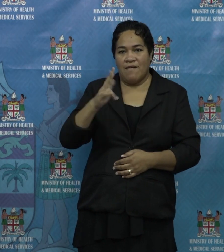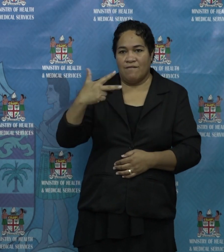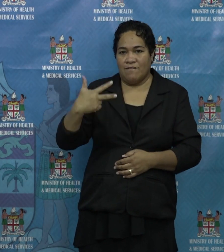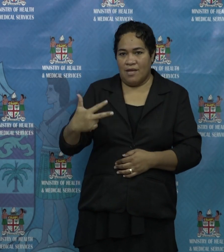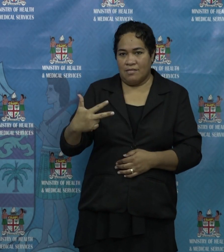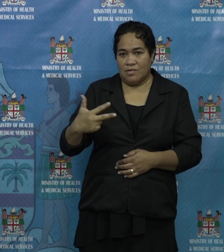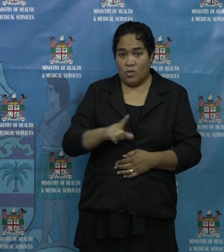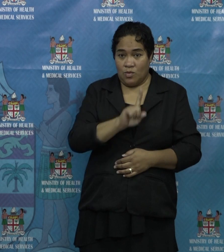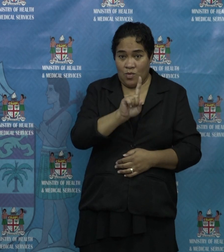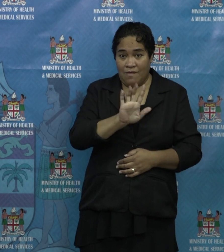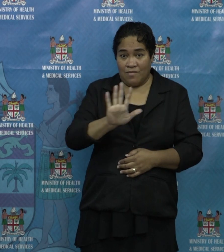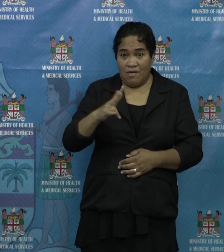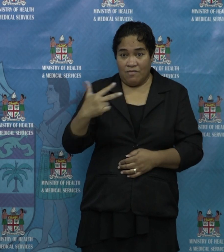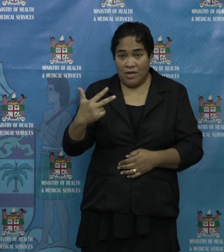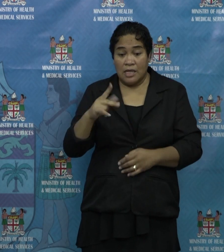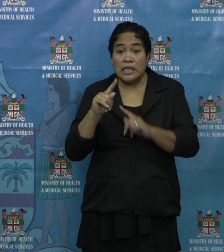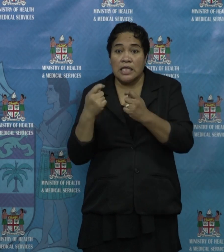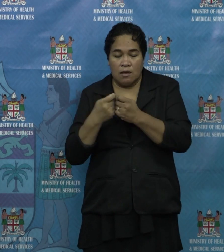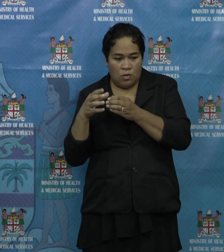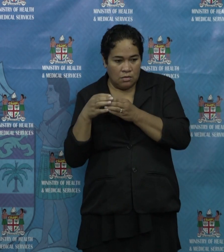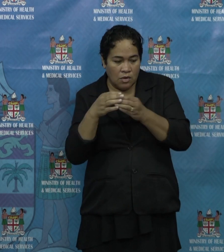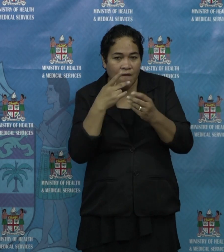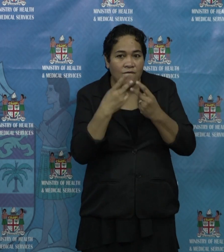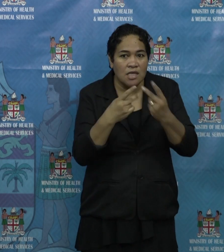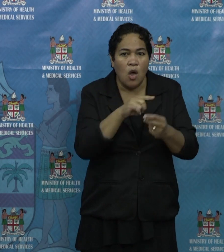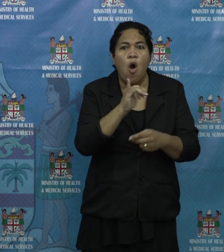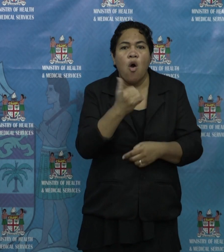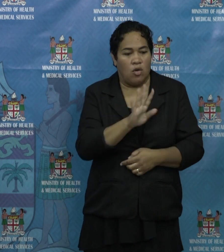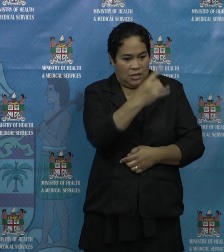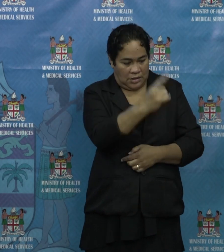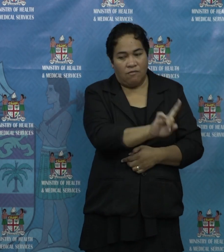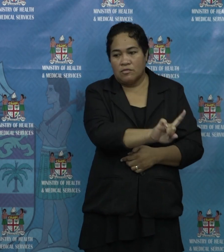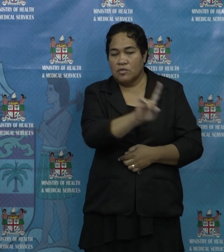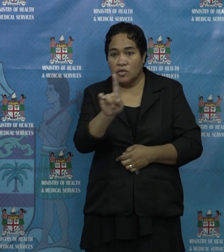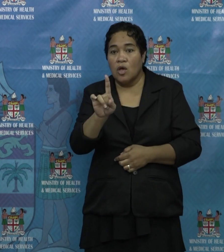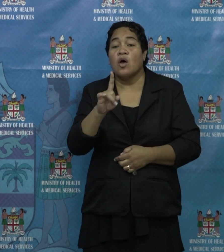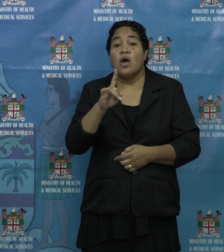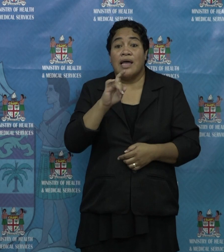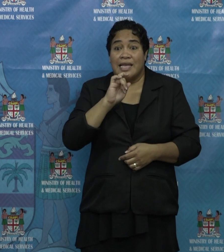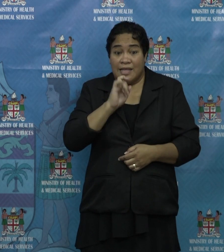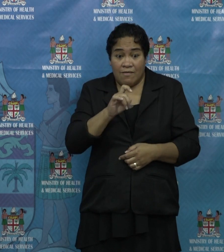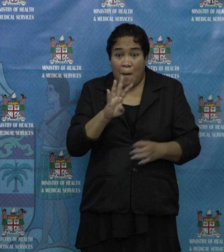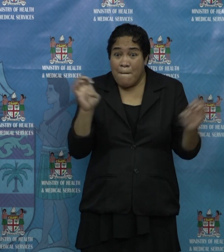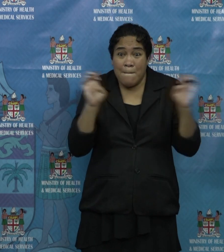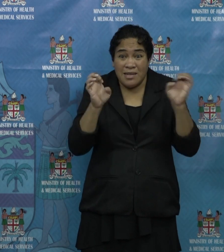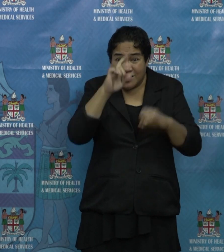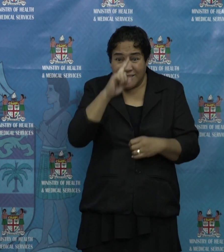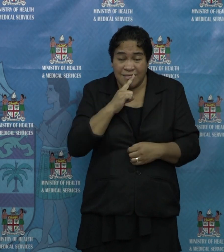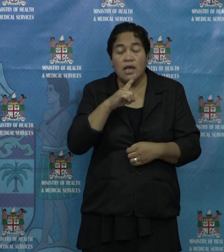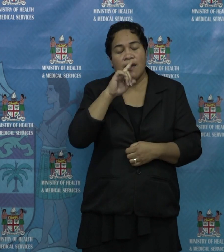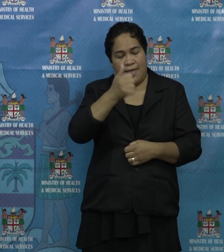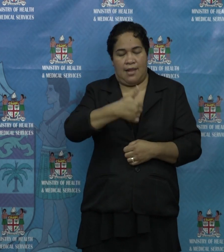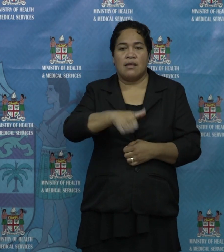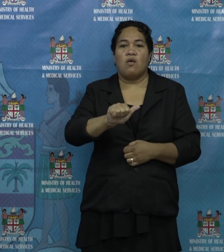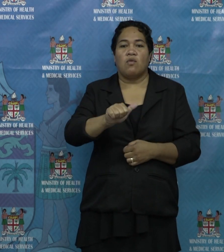you, or you may be referred to a screening clinic. Travel is permitted for medical emergencies. We have made that